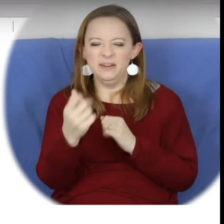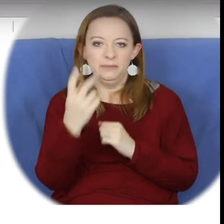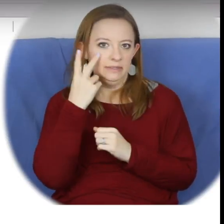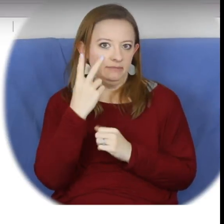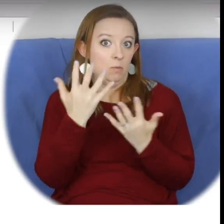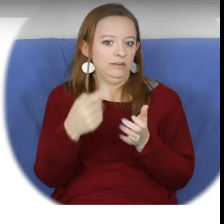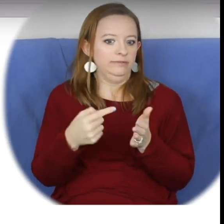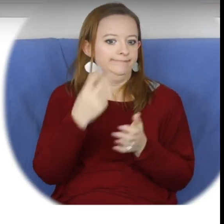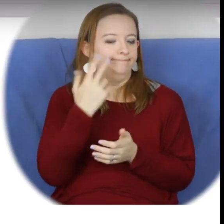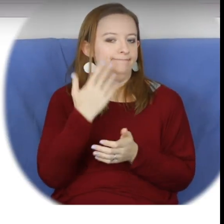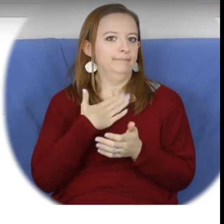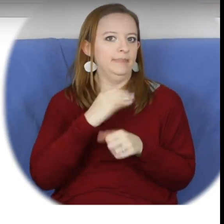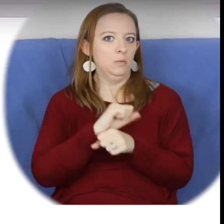and